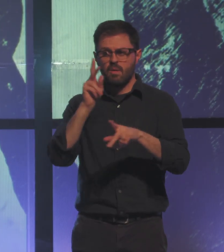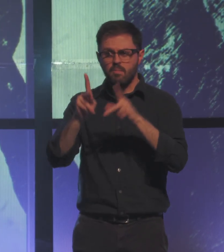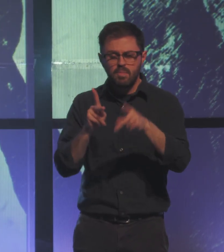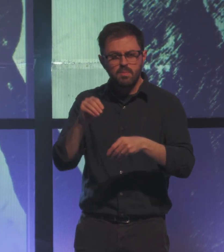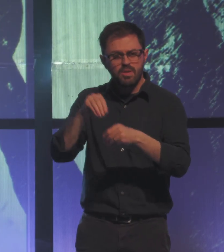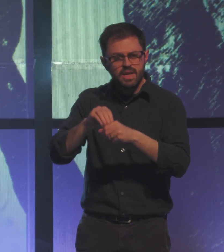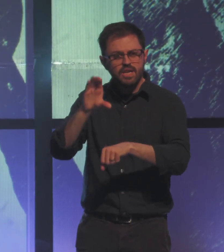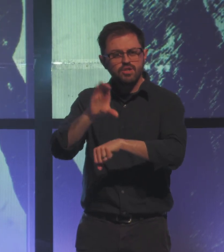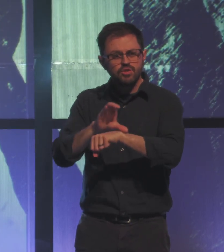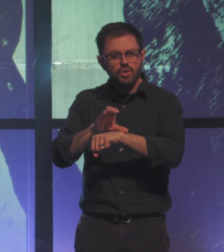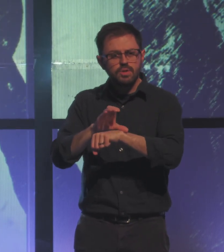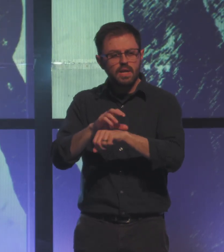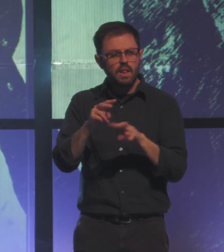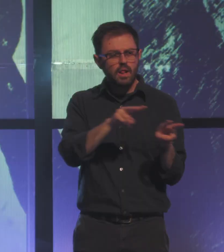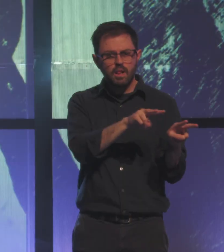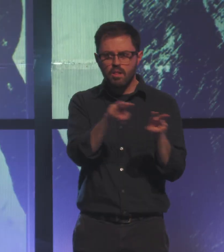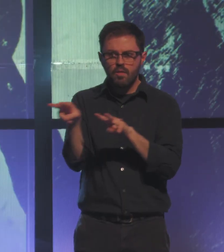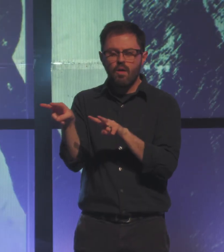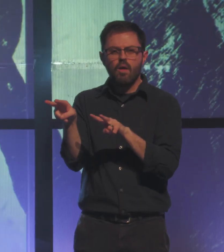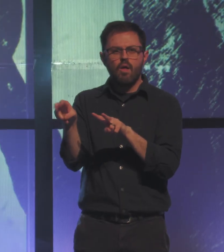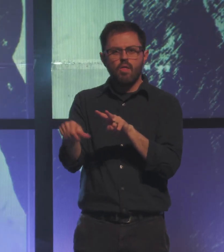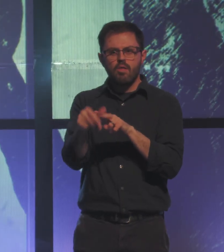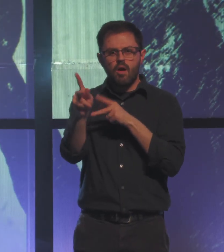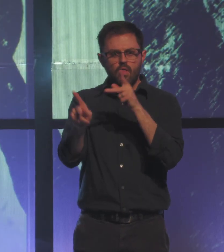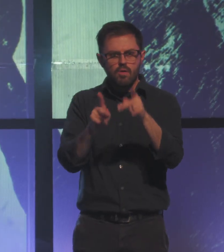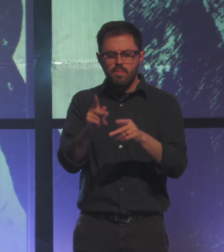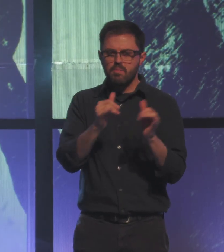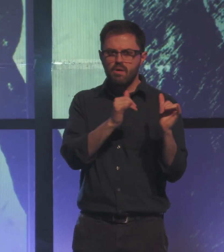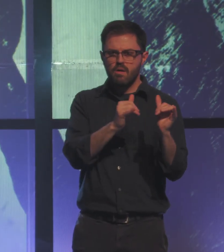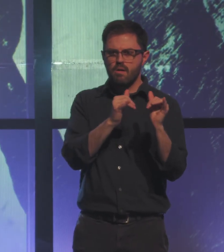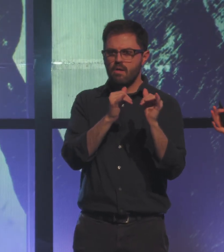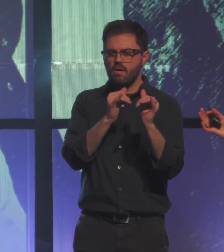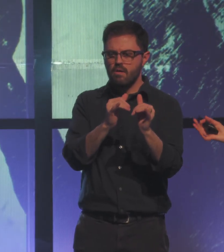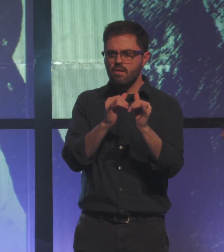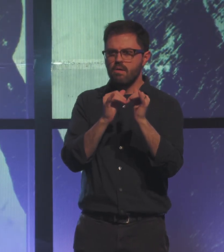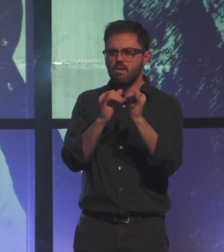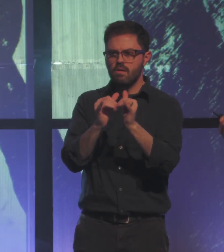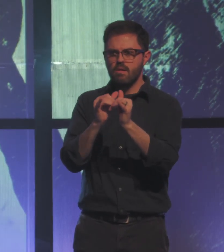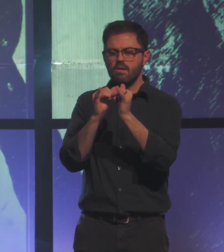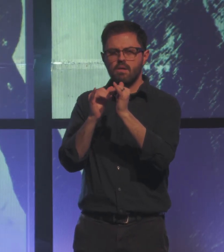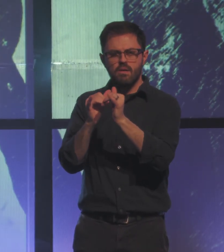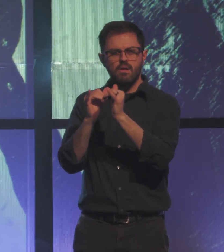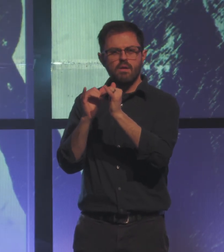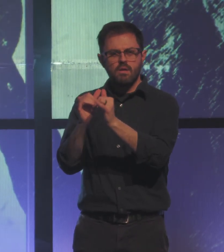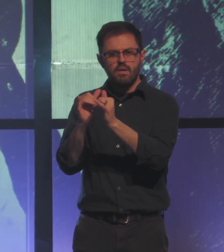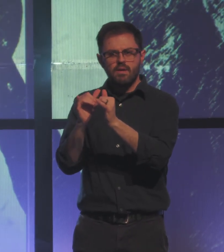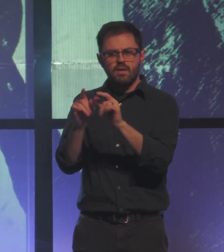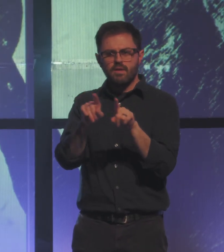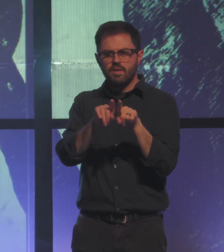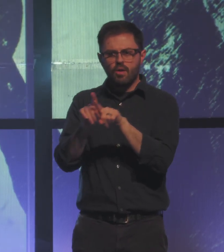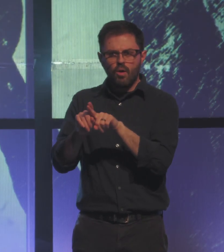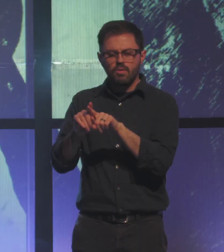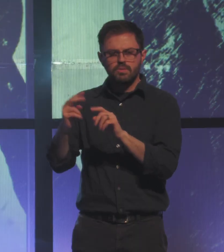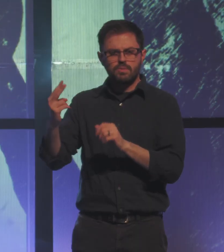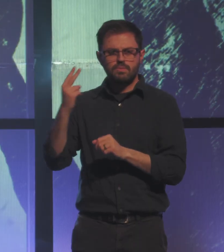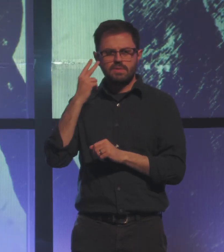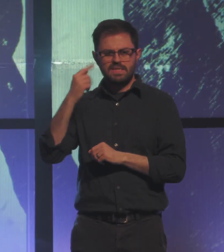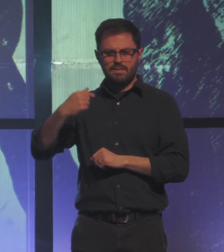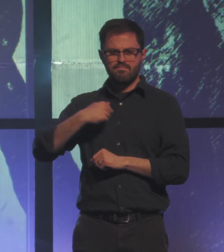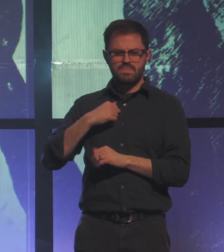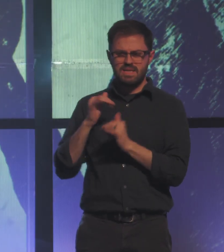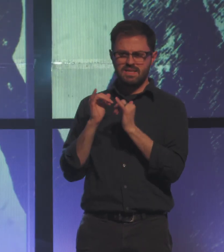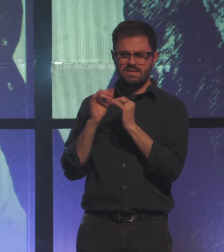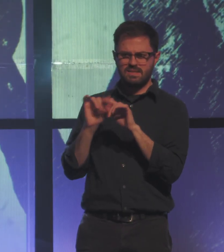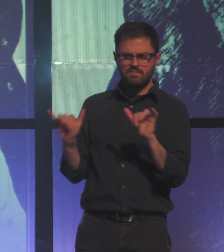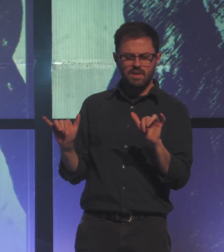look and realize that I wasn't alone in that. And I began to have people in that space also see me. I was